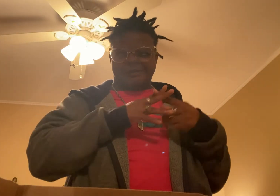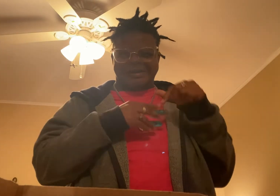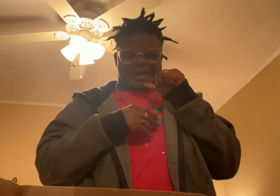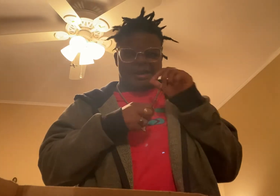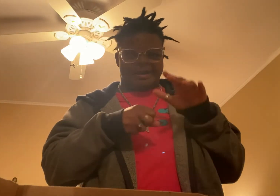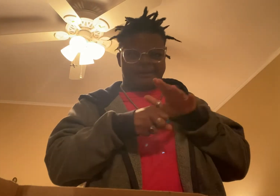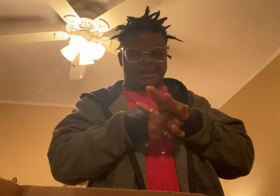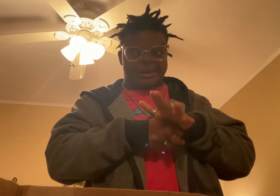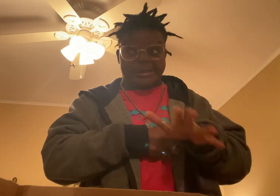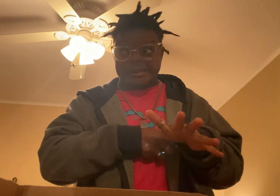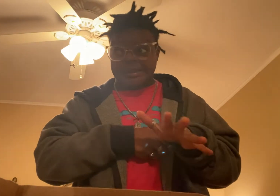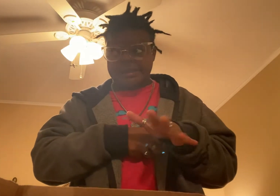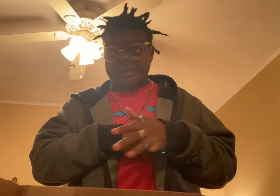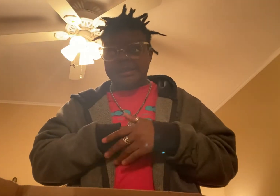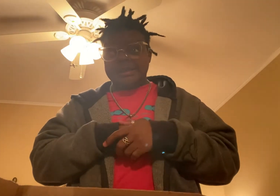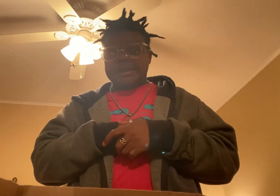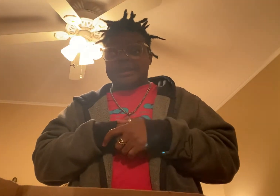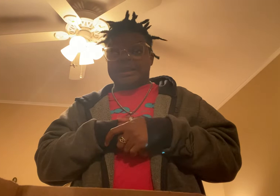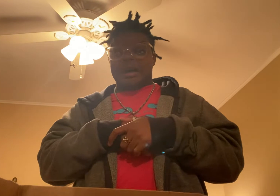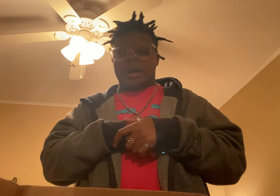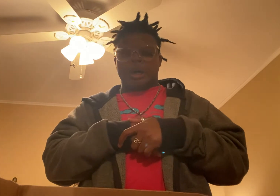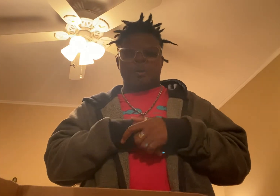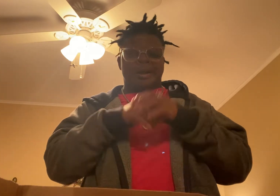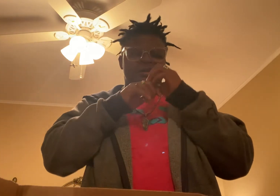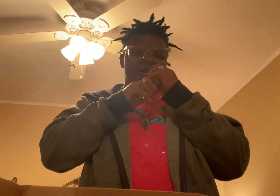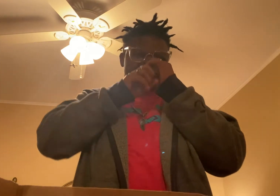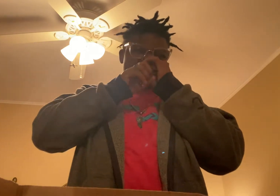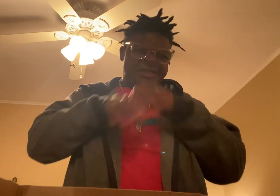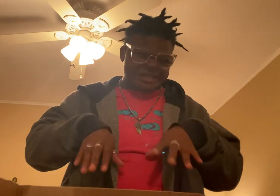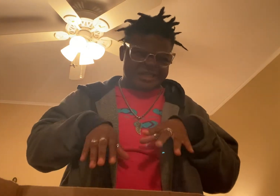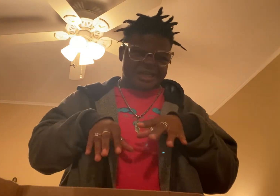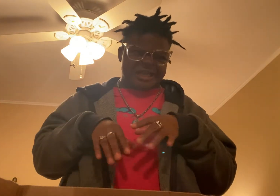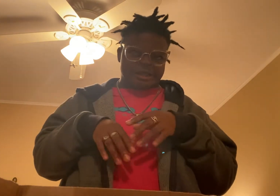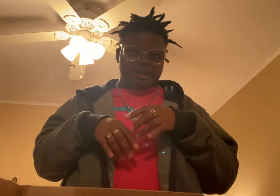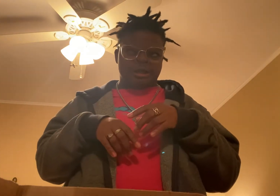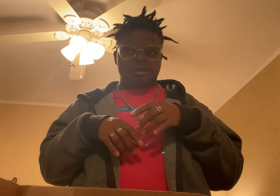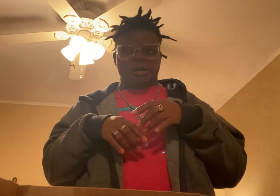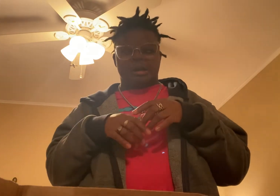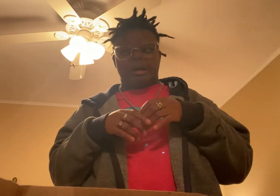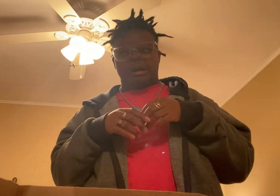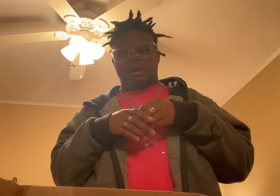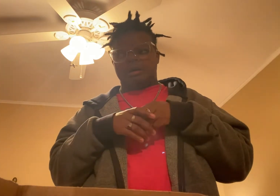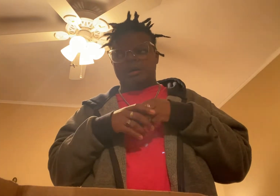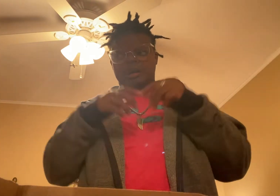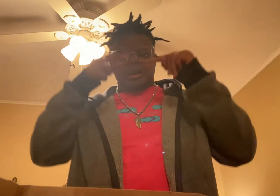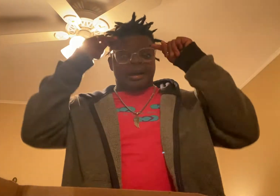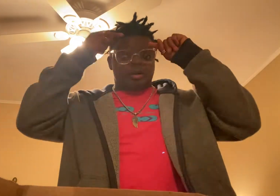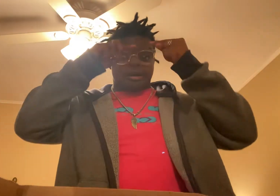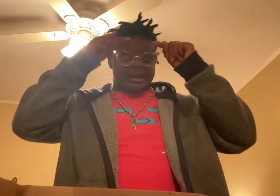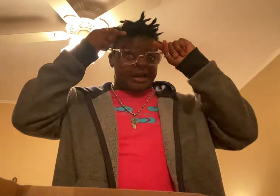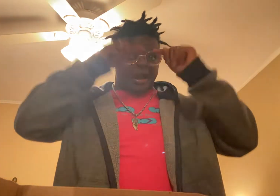not completely. I started sneezing. I started getting